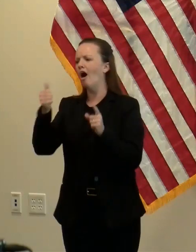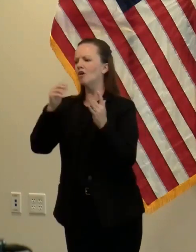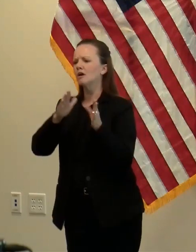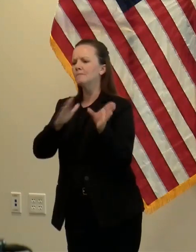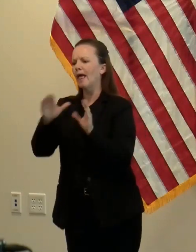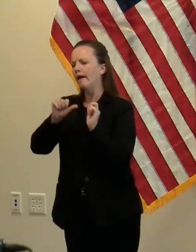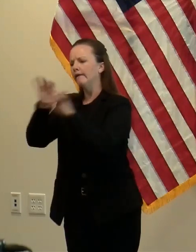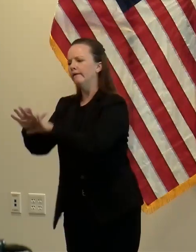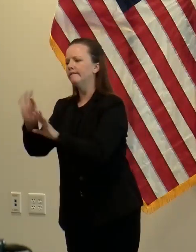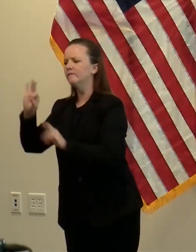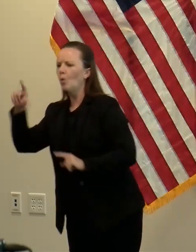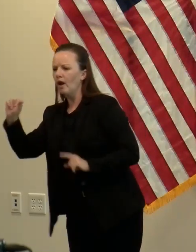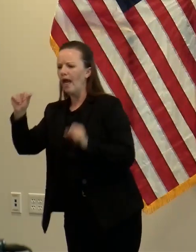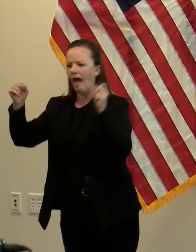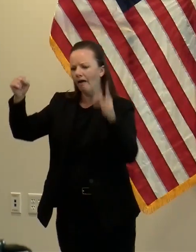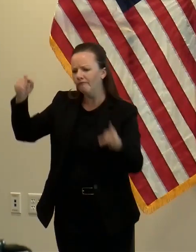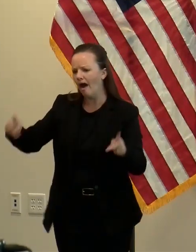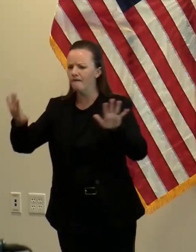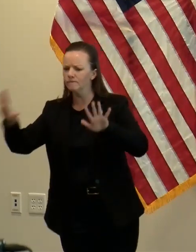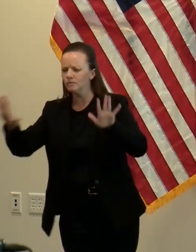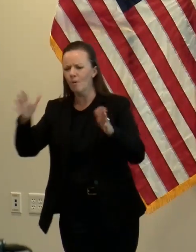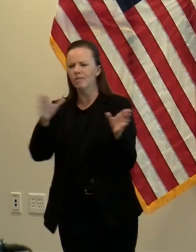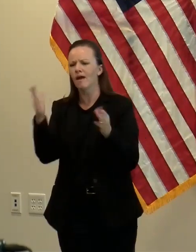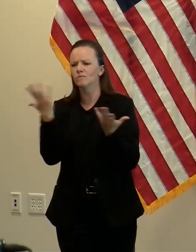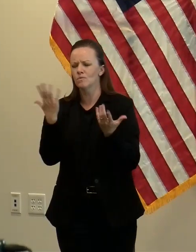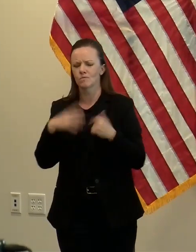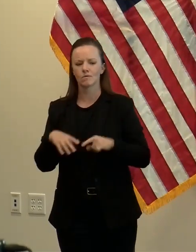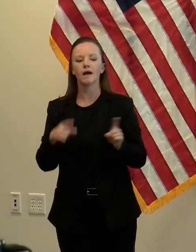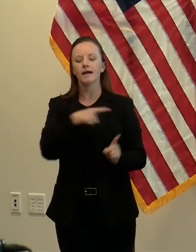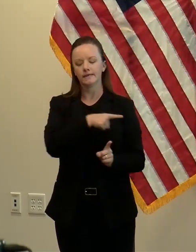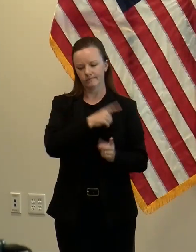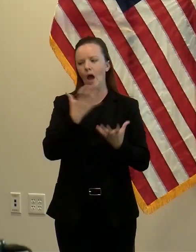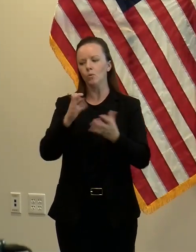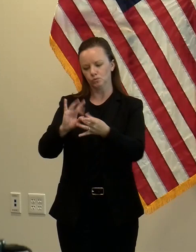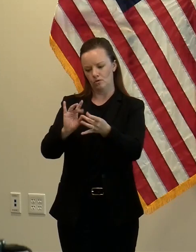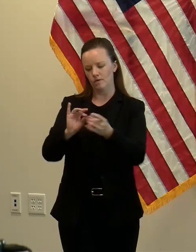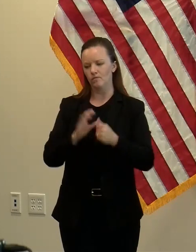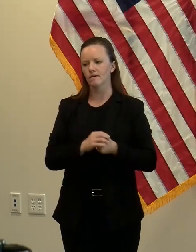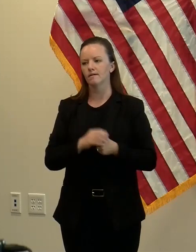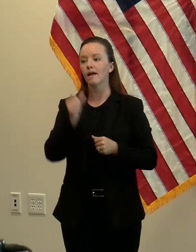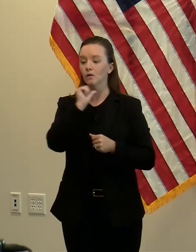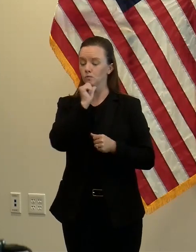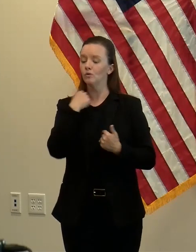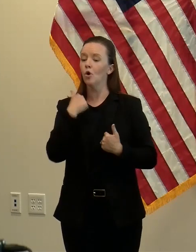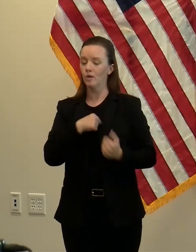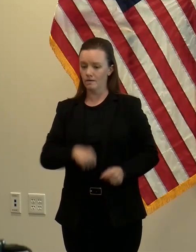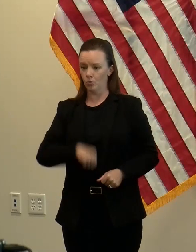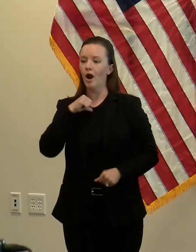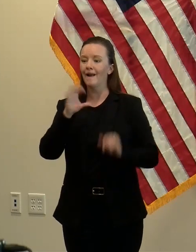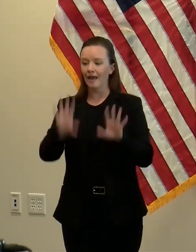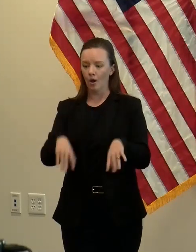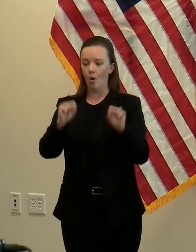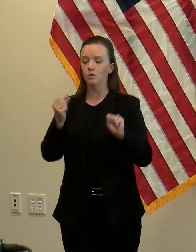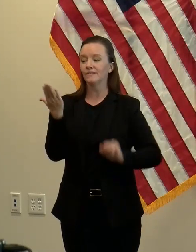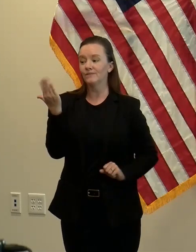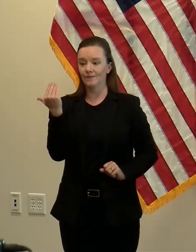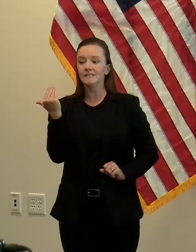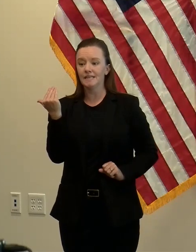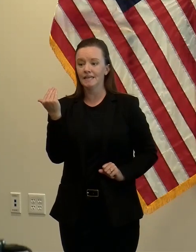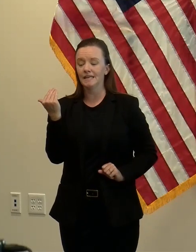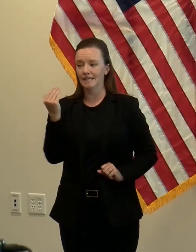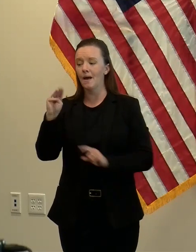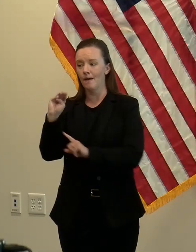Well, I want to touch on that. Everyone knows that Arizona very proudly hosts 15